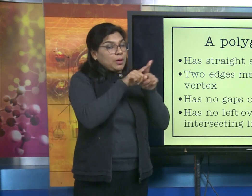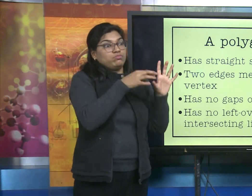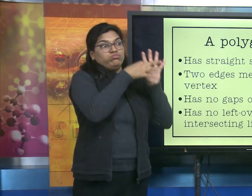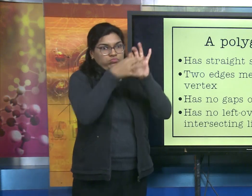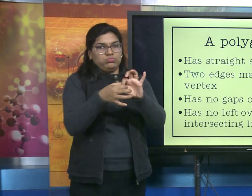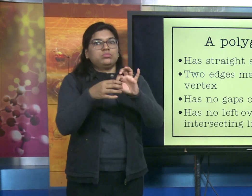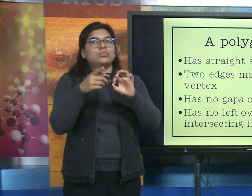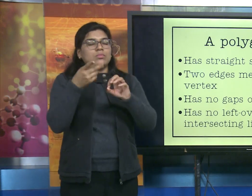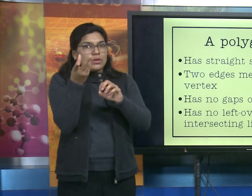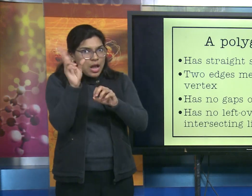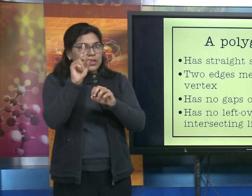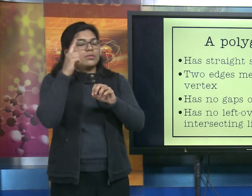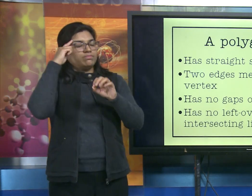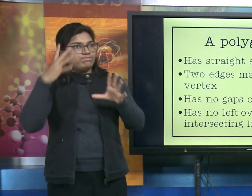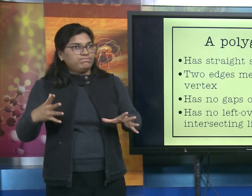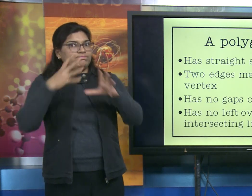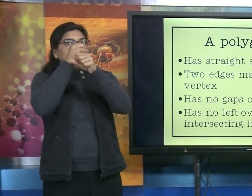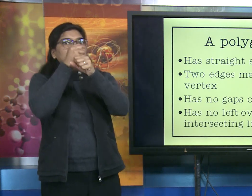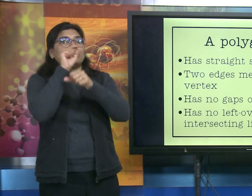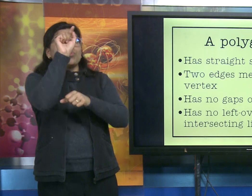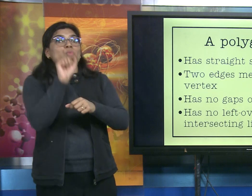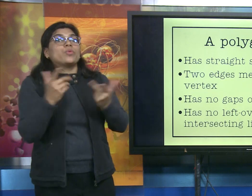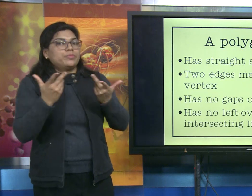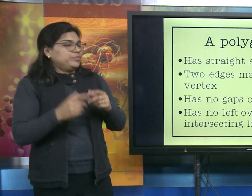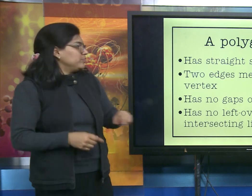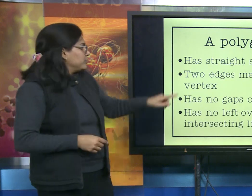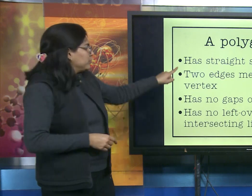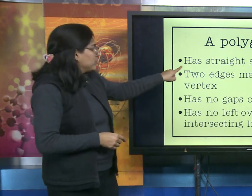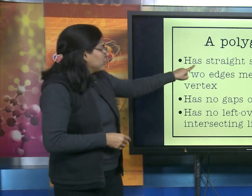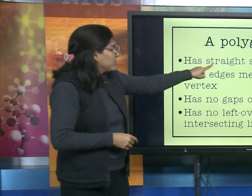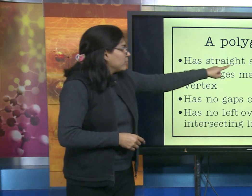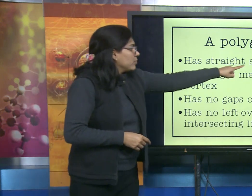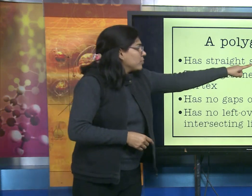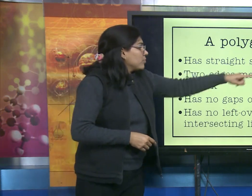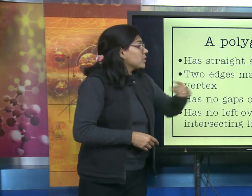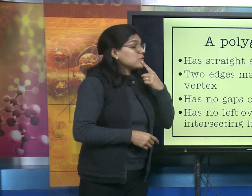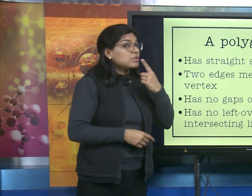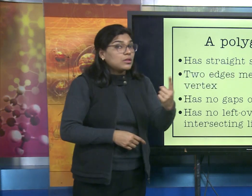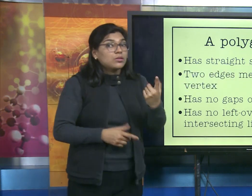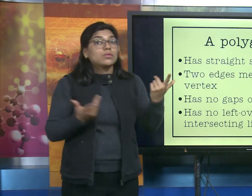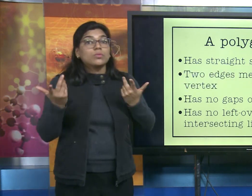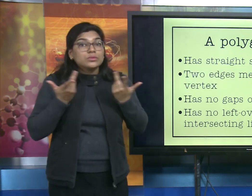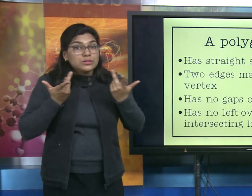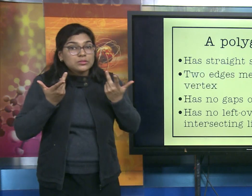In this video till now, whatever we have covered, this is the summary. It